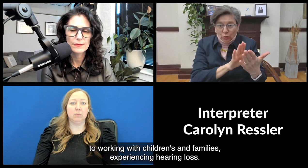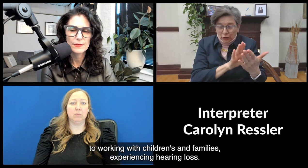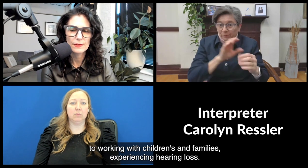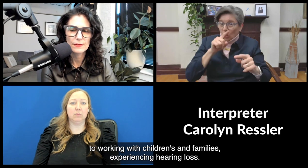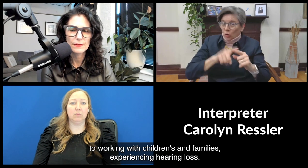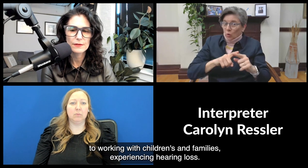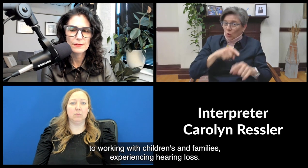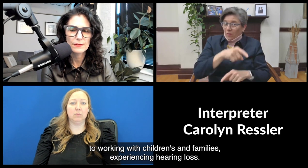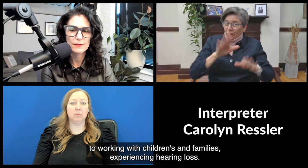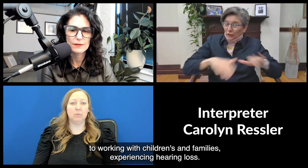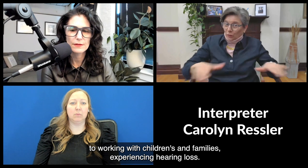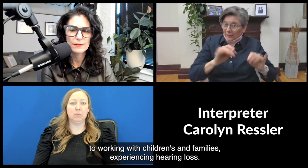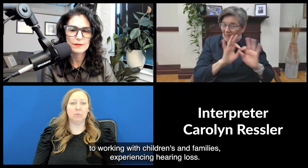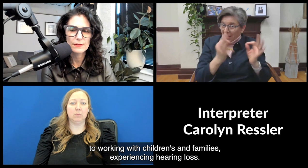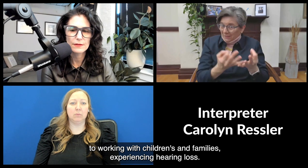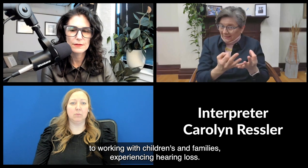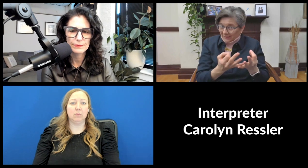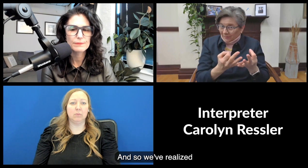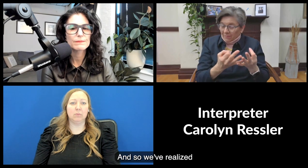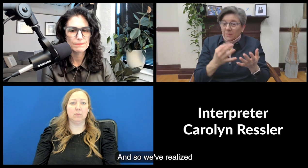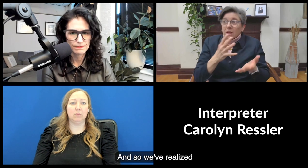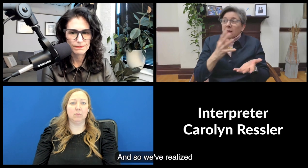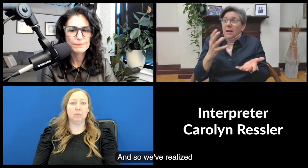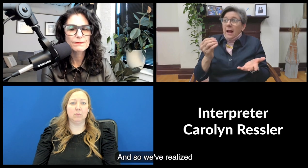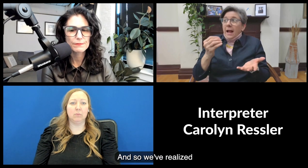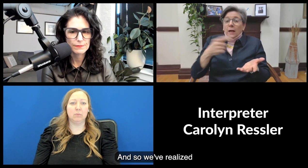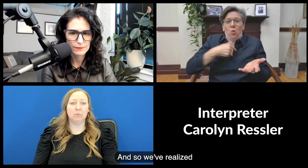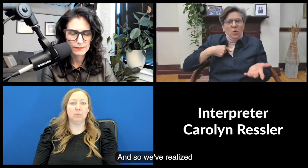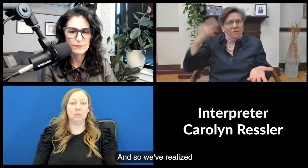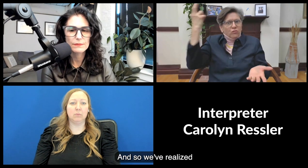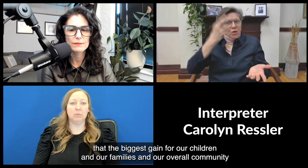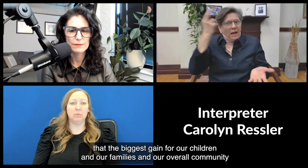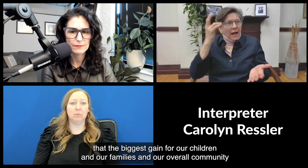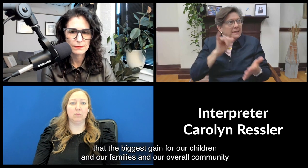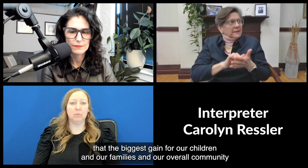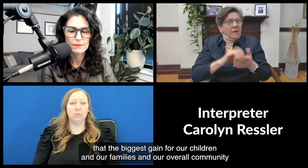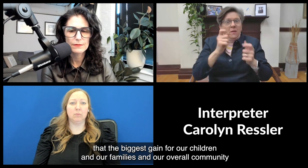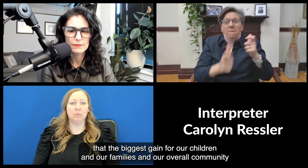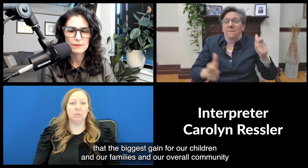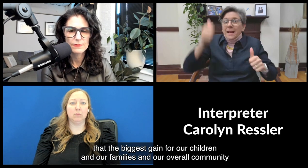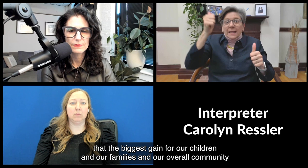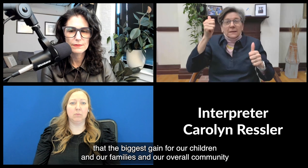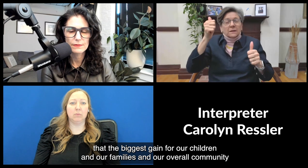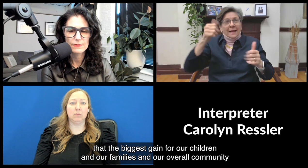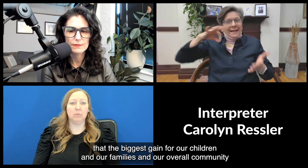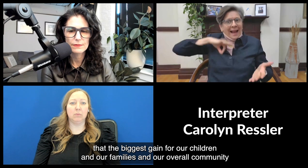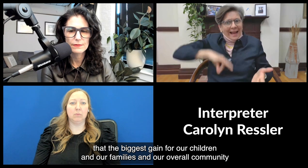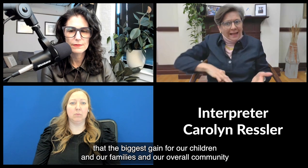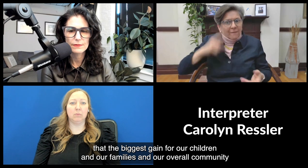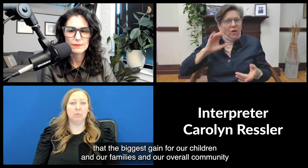take a very medical approach to working with children and families experiencing hearing loss. And so, we've realized